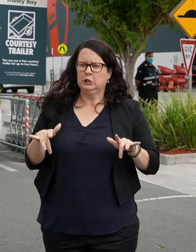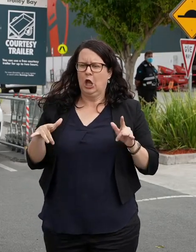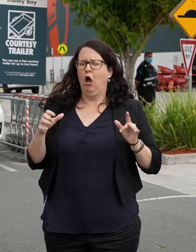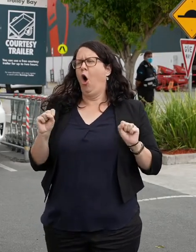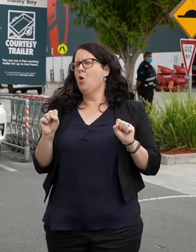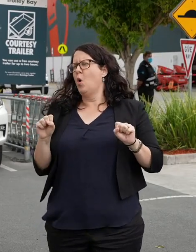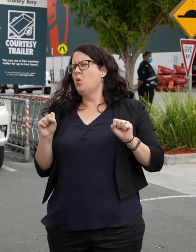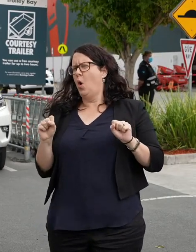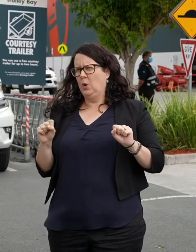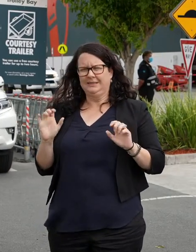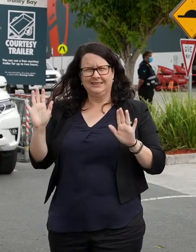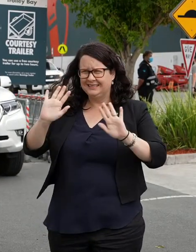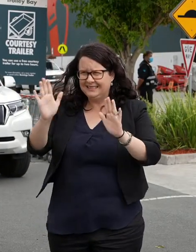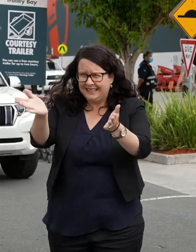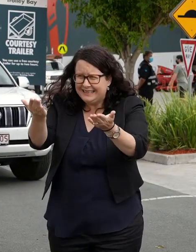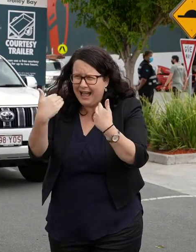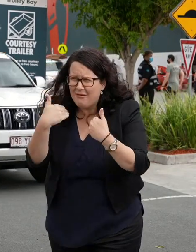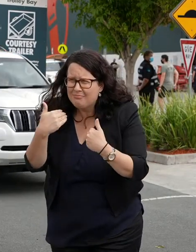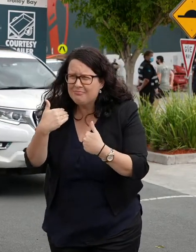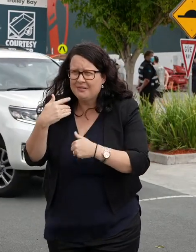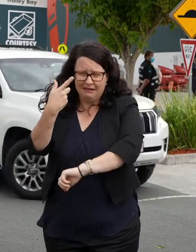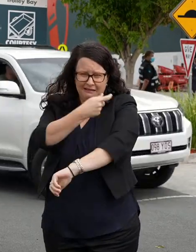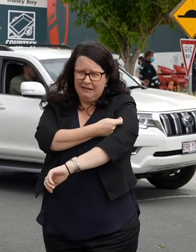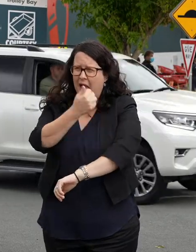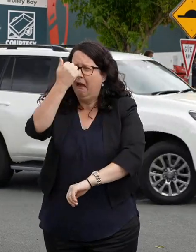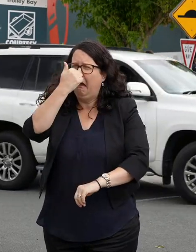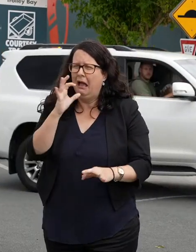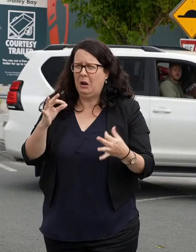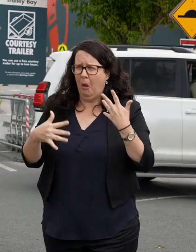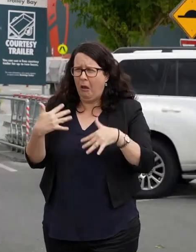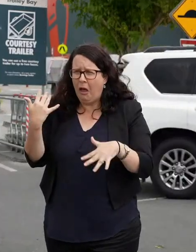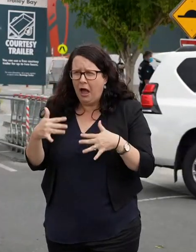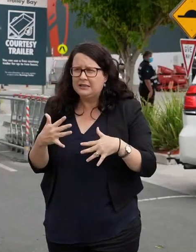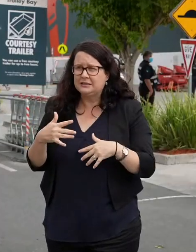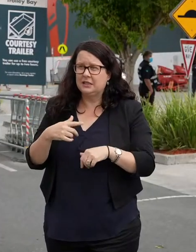get the jab. It doesn't hurt, it doesn't take long, it's really easy to get.